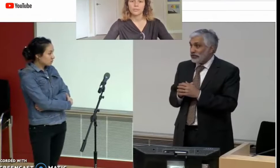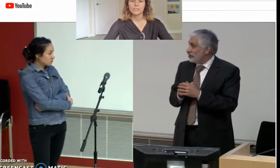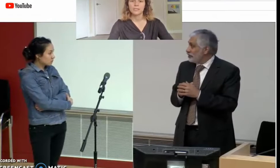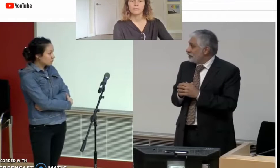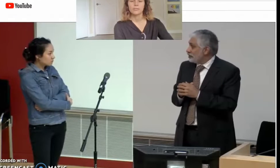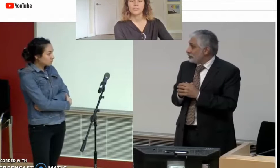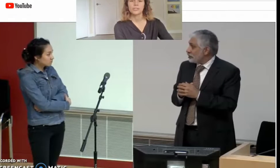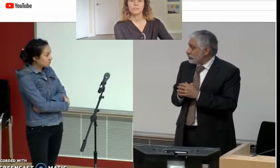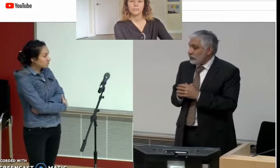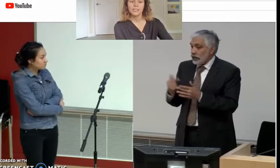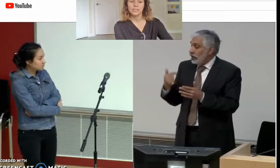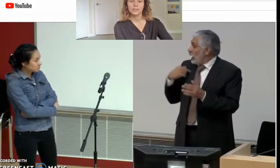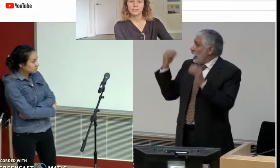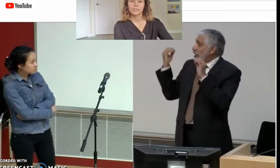France and learn French.